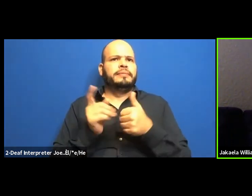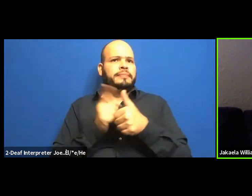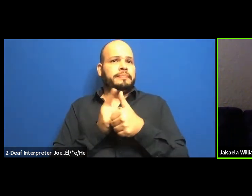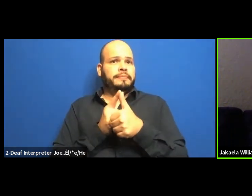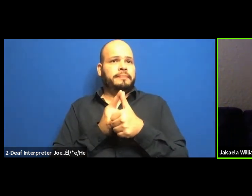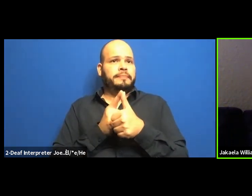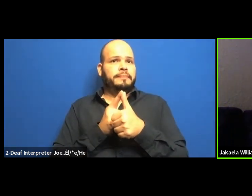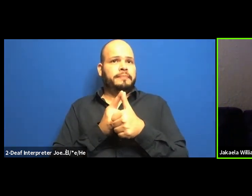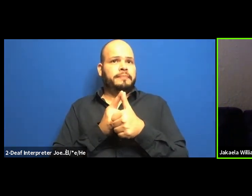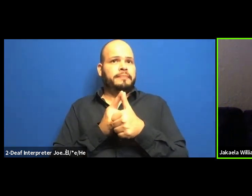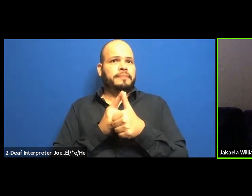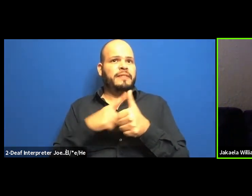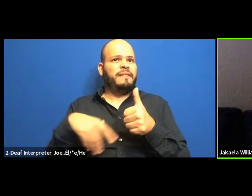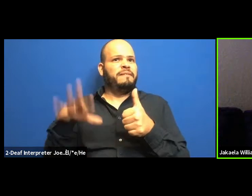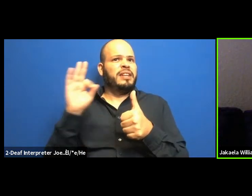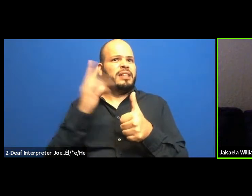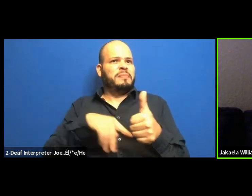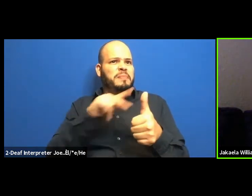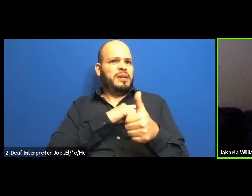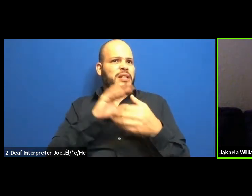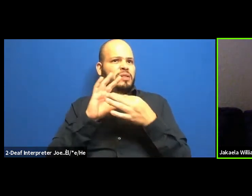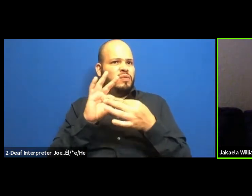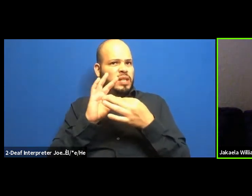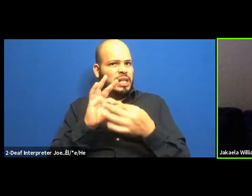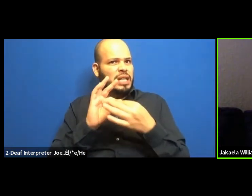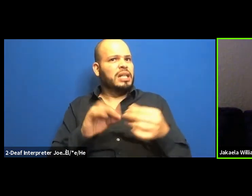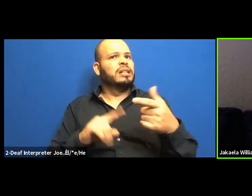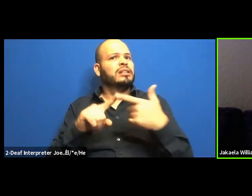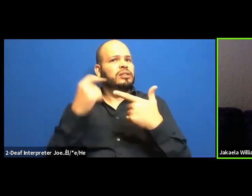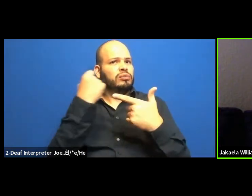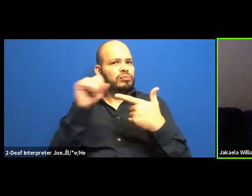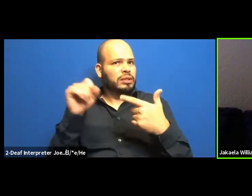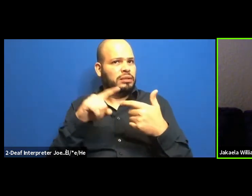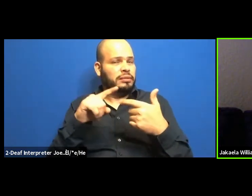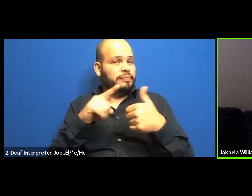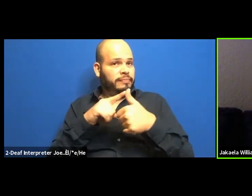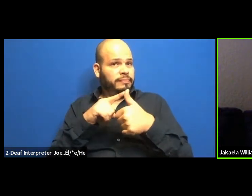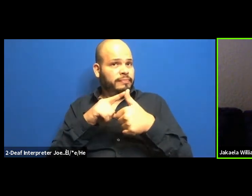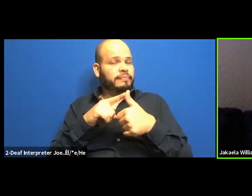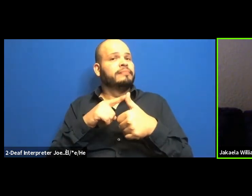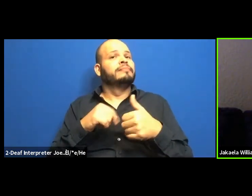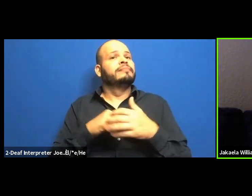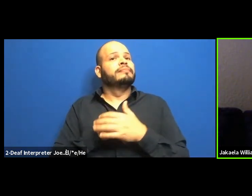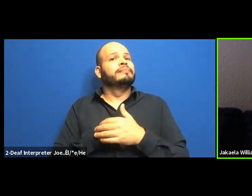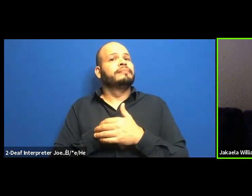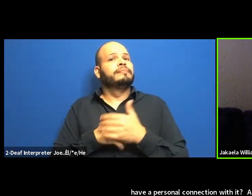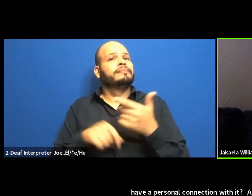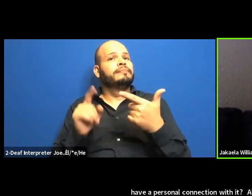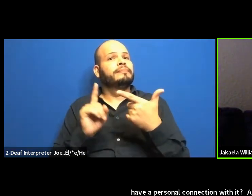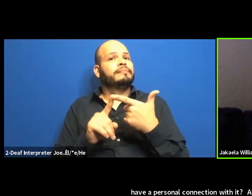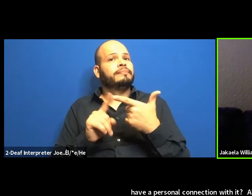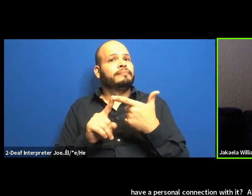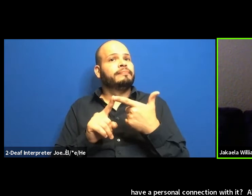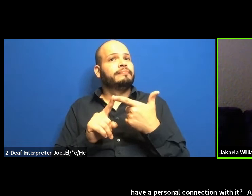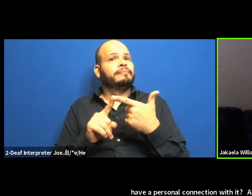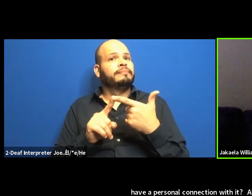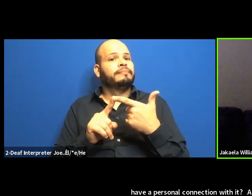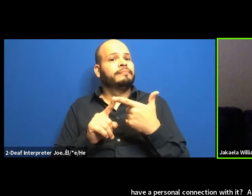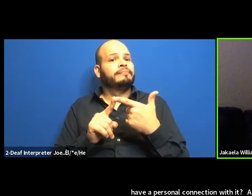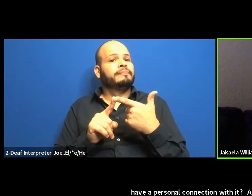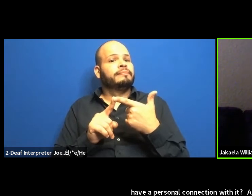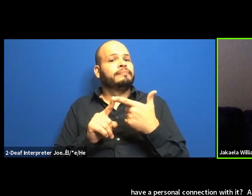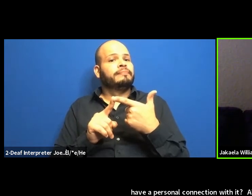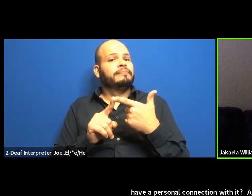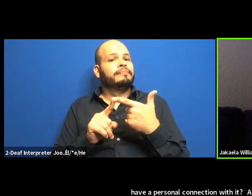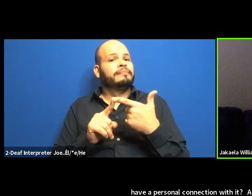have a personal connection with it. Although it's very important for you to find that personal connection, because that is what's going to keep that